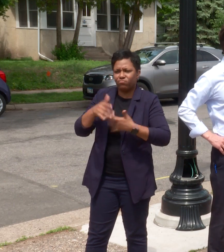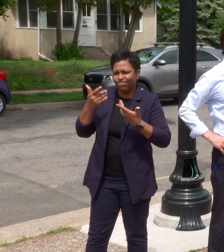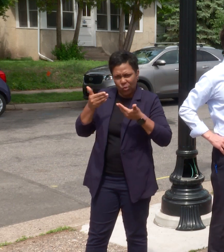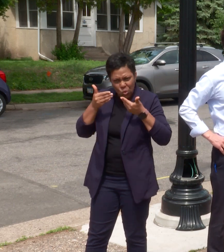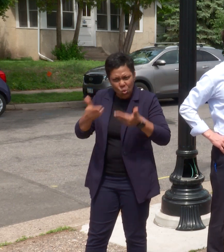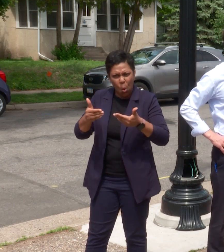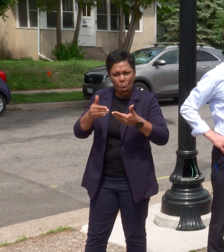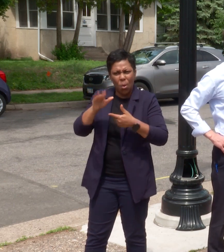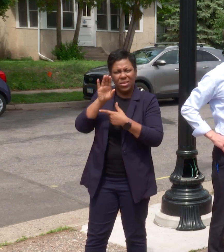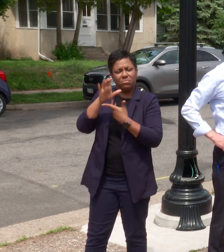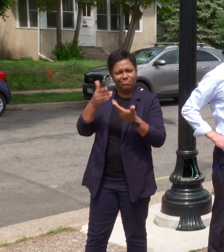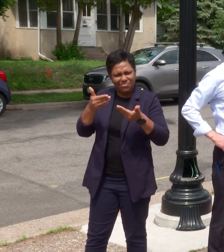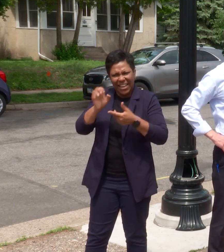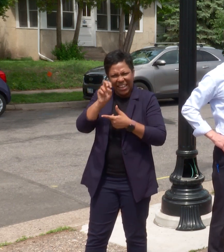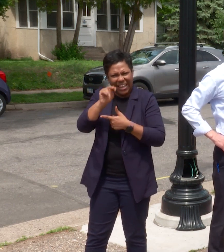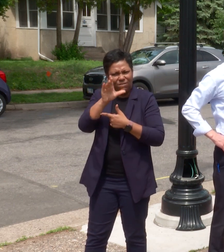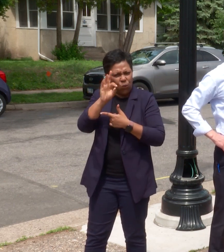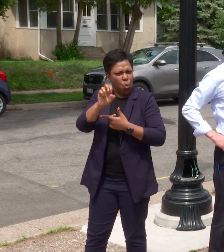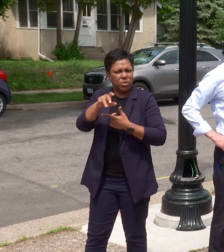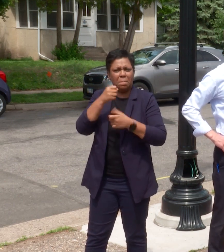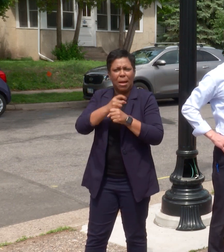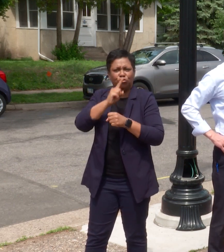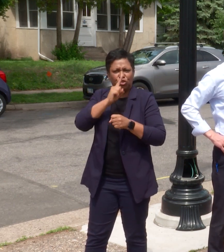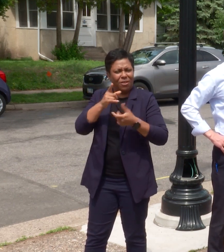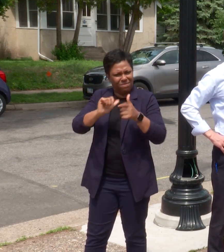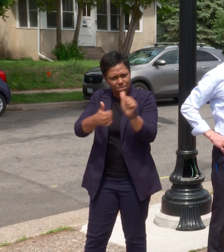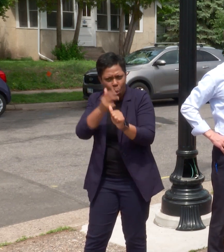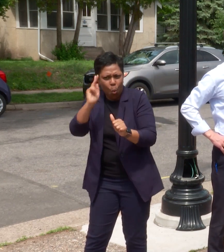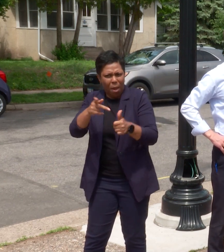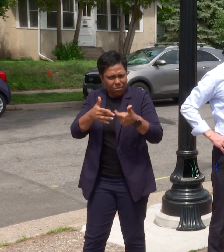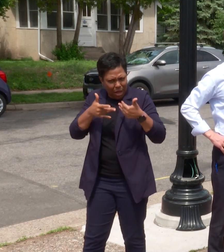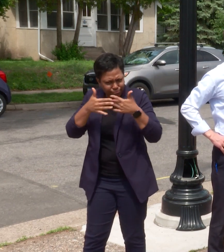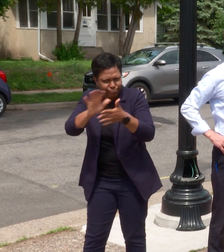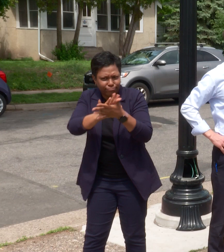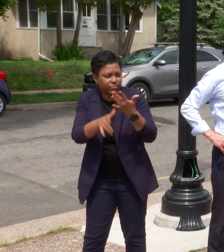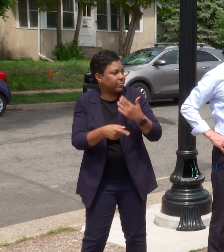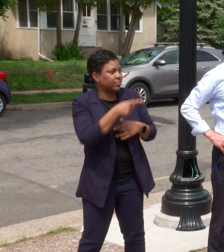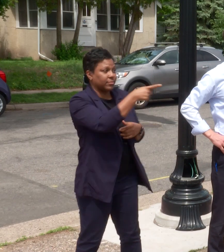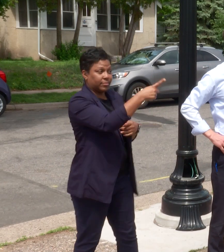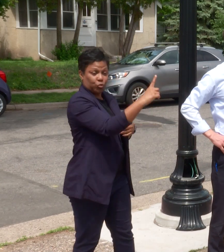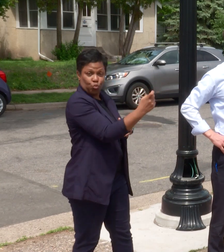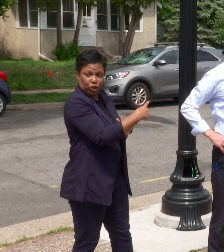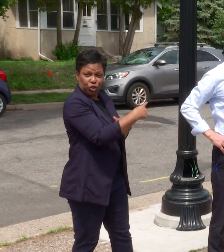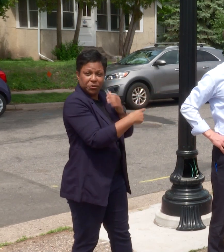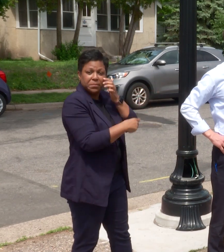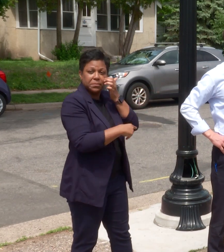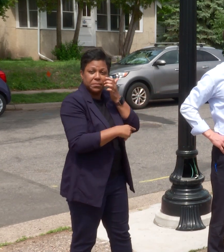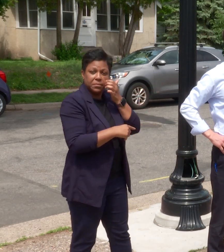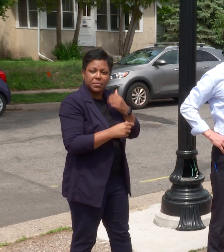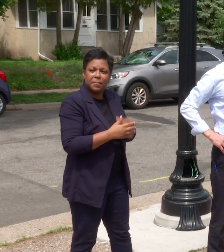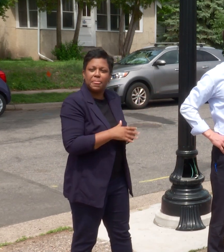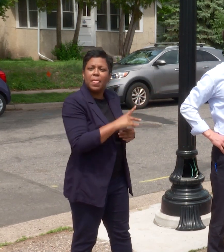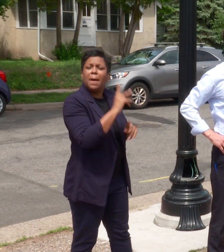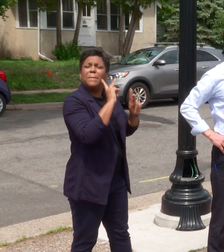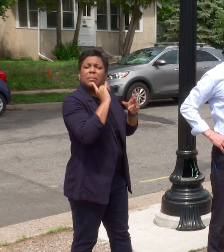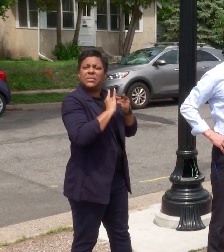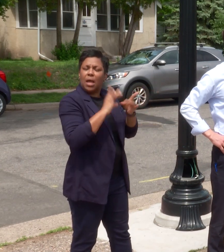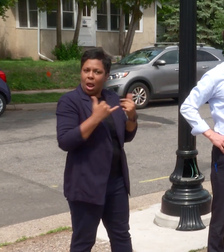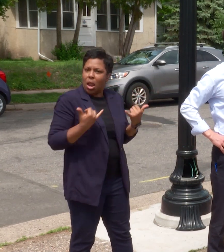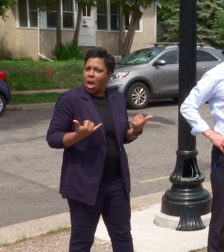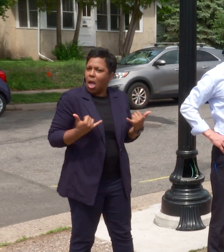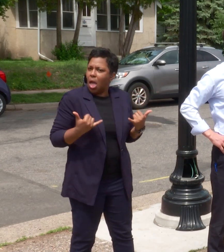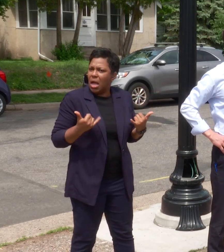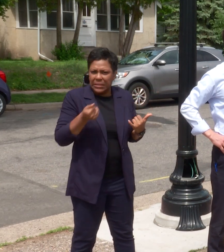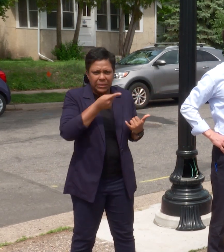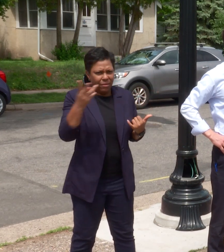Paul says we've seen a decrease in complaints, and so we don't need to spend extra money now at this point? There's a report